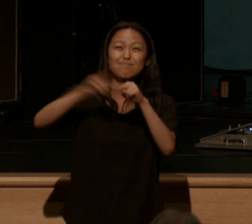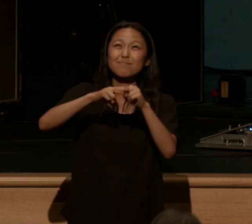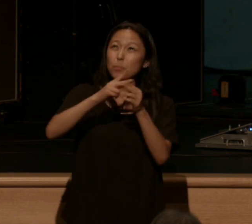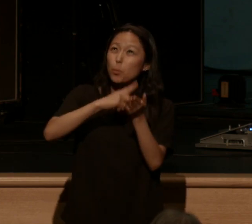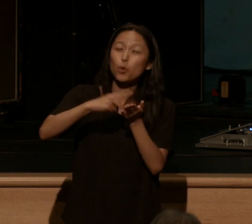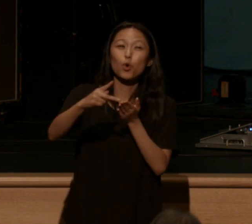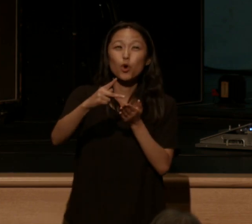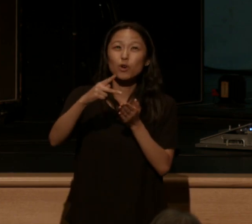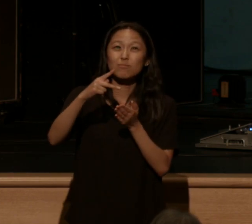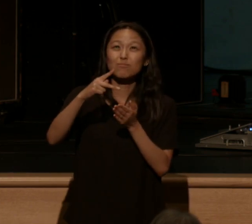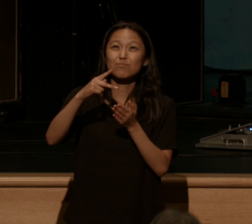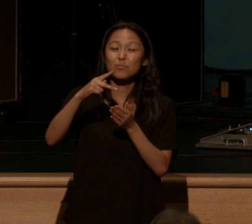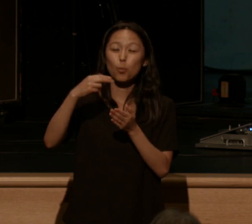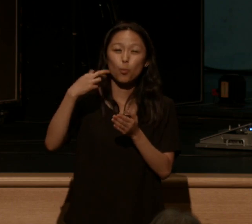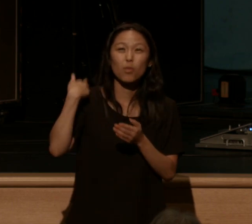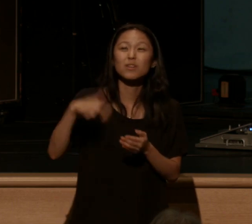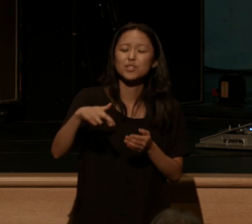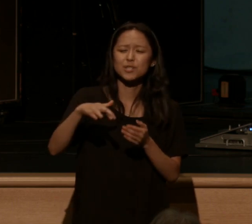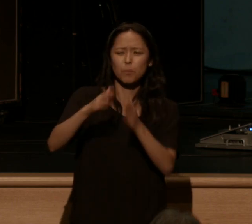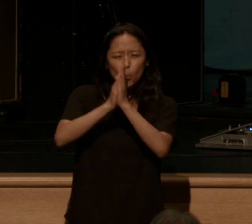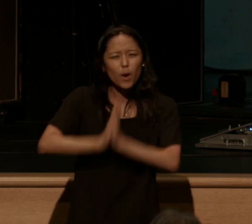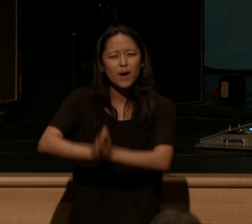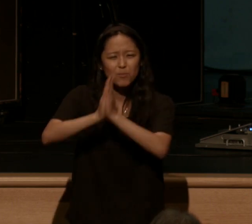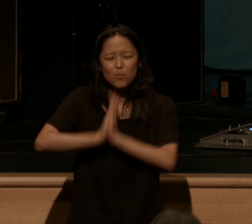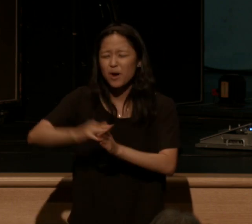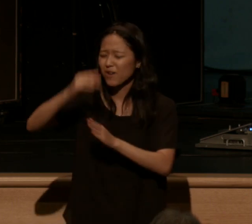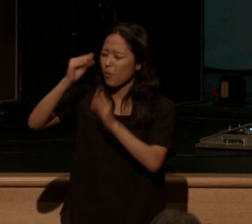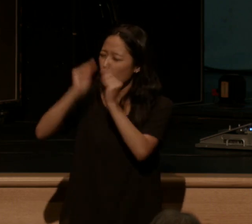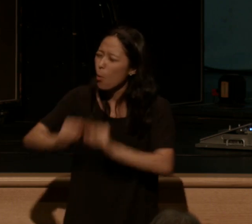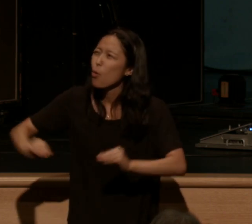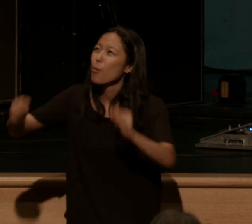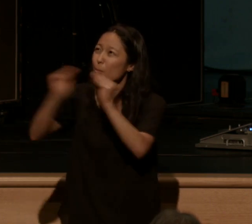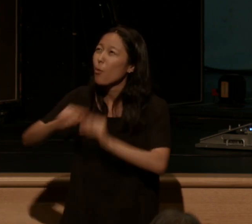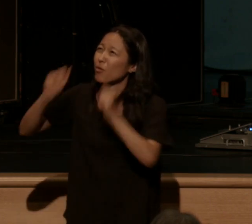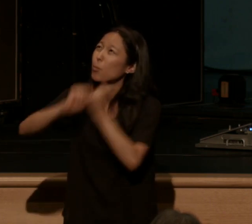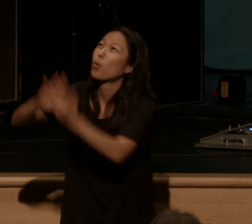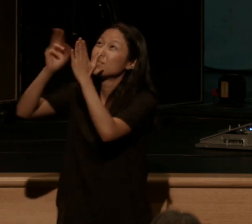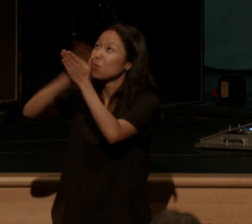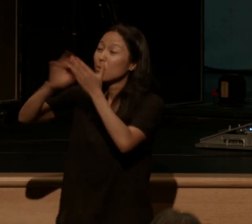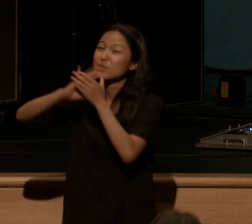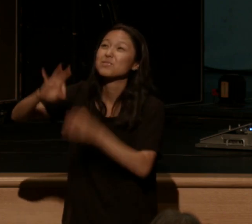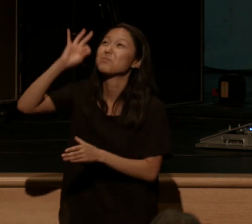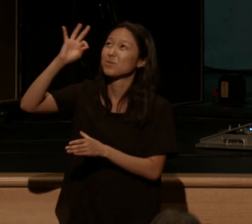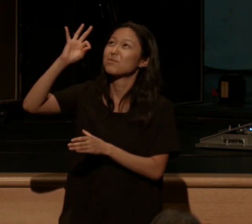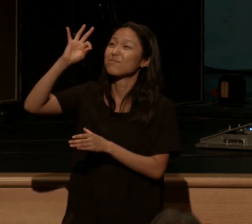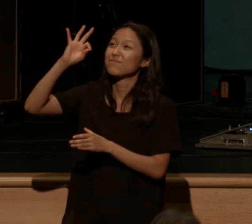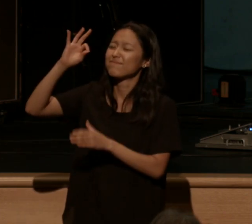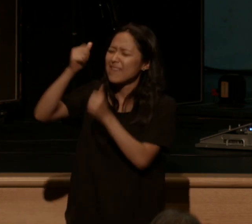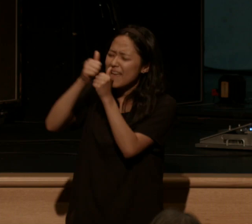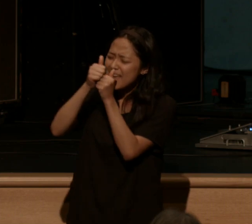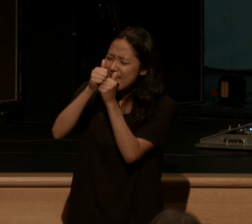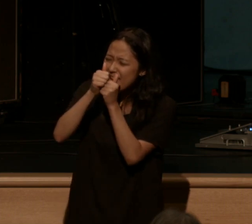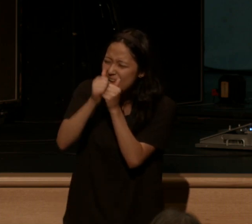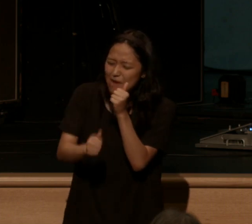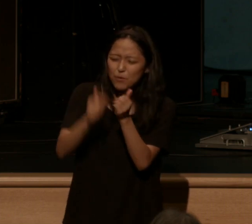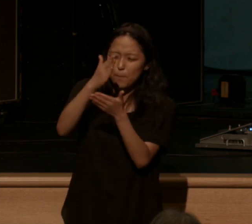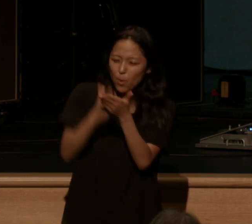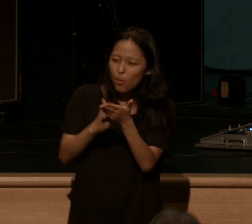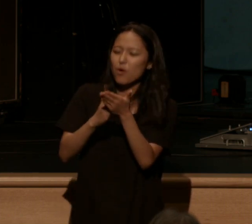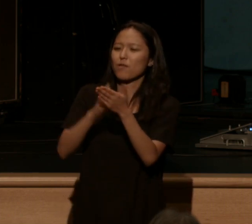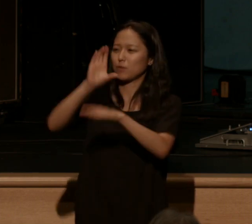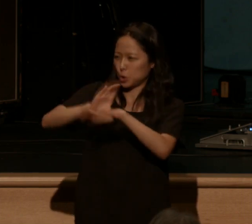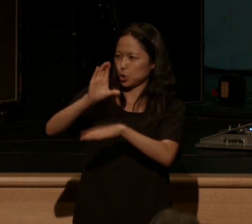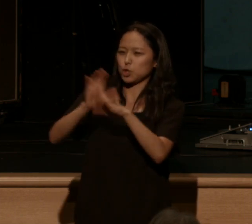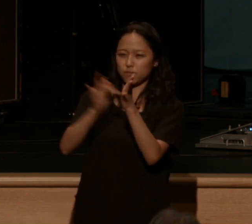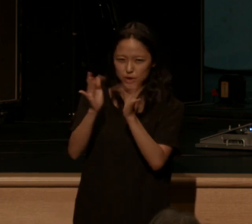undefiled religion, here's our response, pray daily for more of the presence of the Holy Spirit in every branch of the visible church